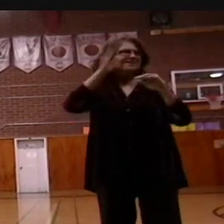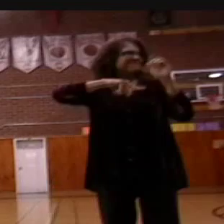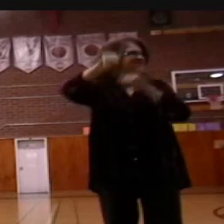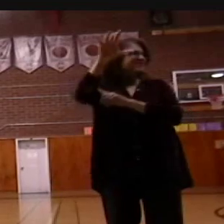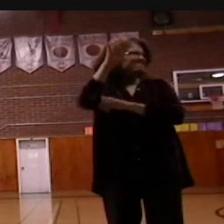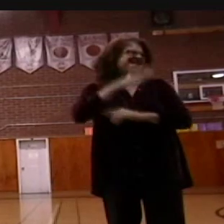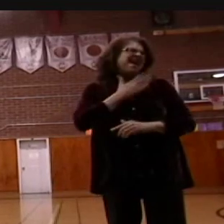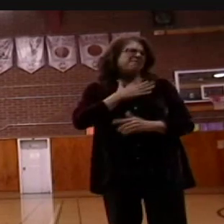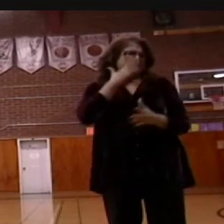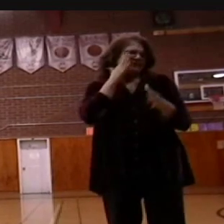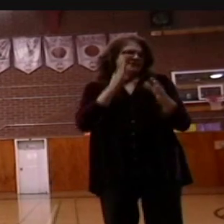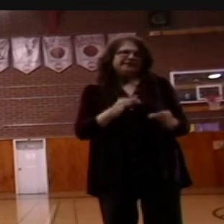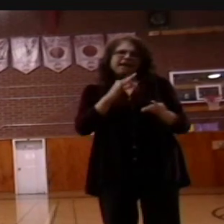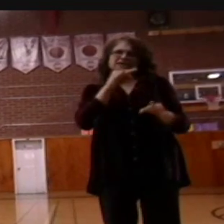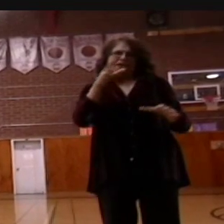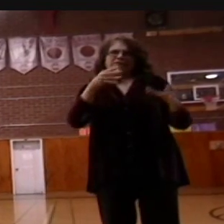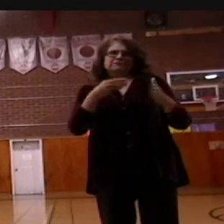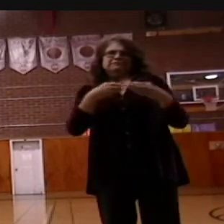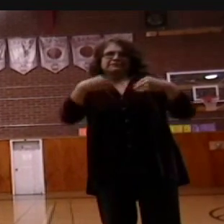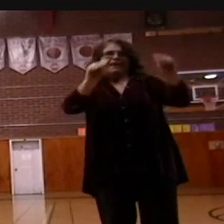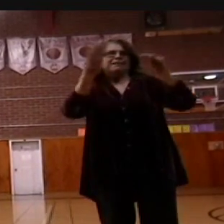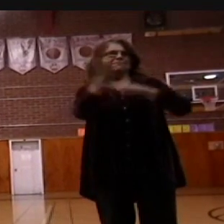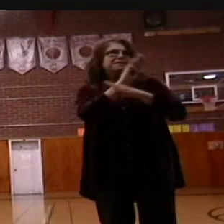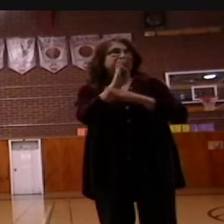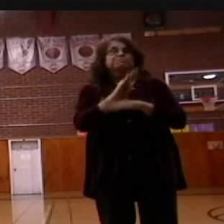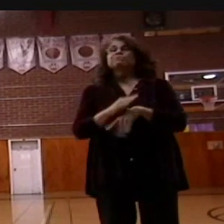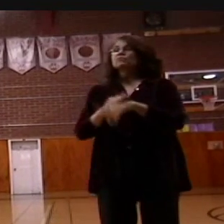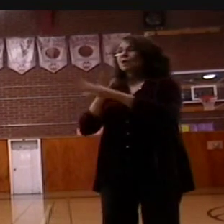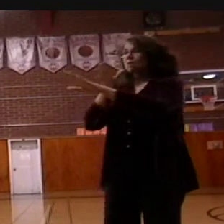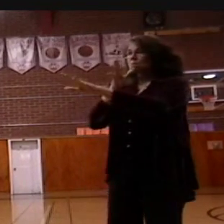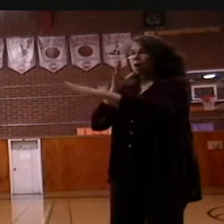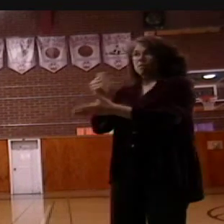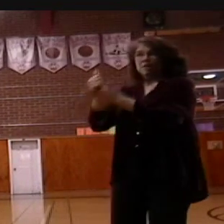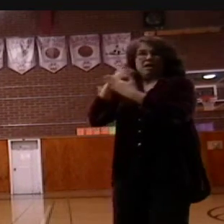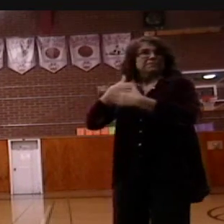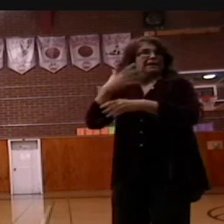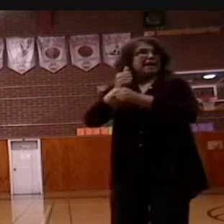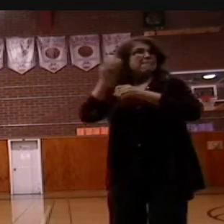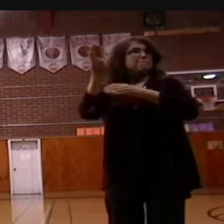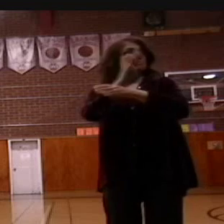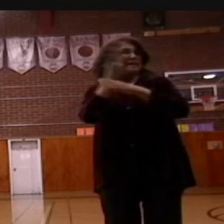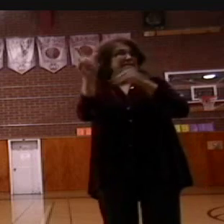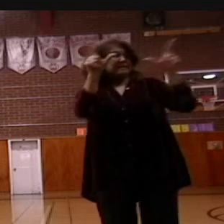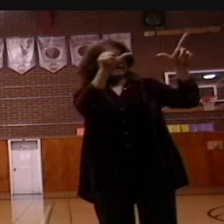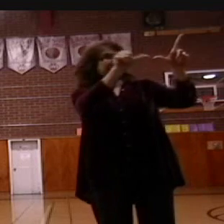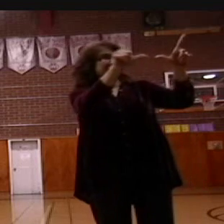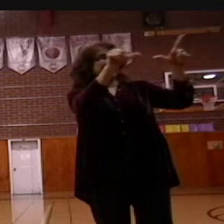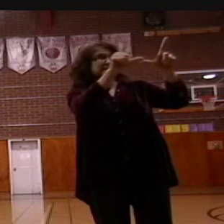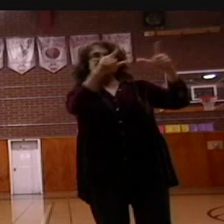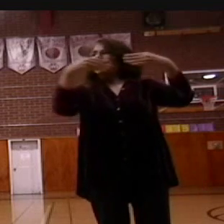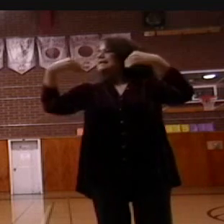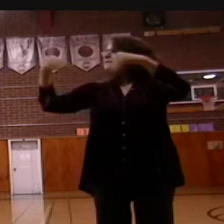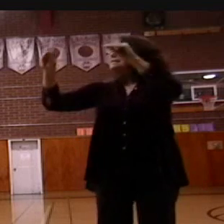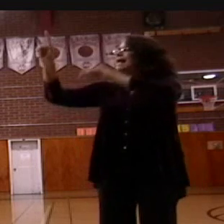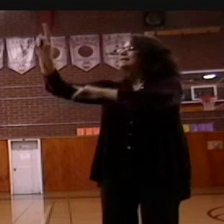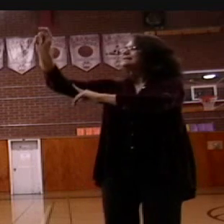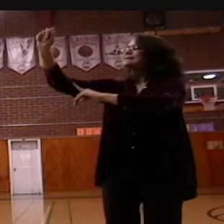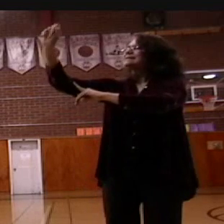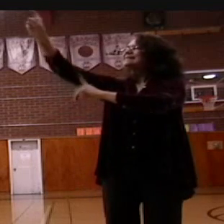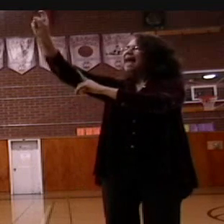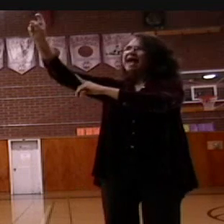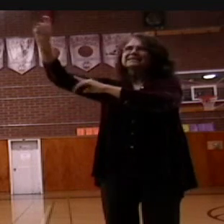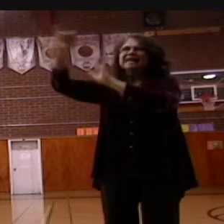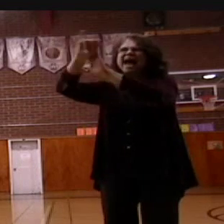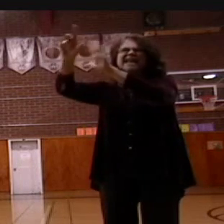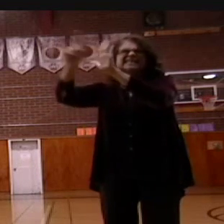Shortly after that, my mom helped me get a business license and a sales tax ID. I designed my business cards and logo, and